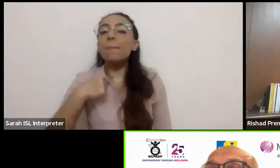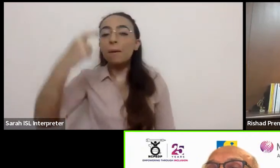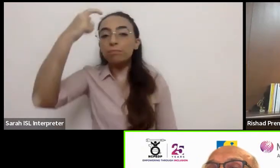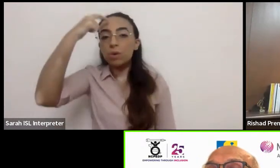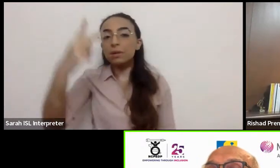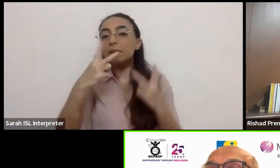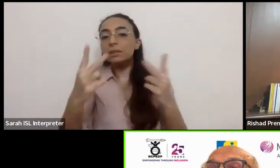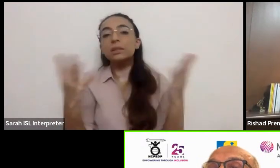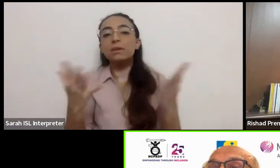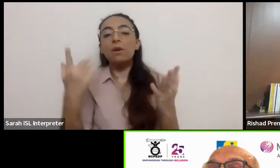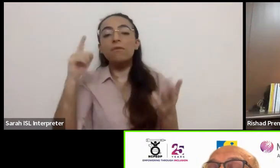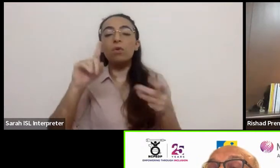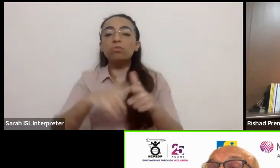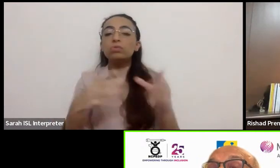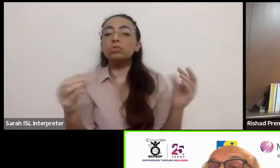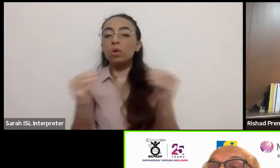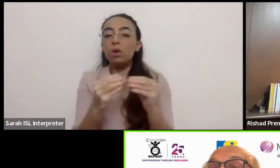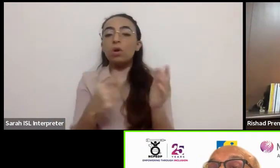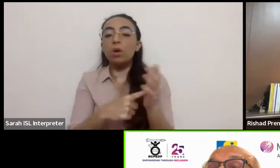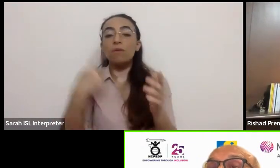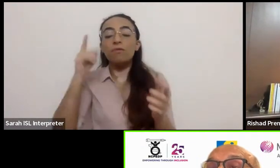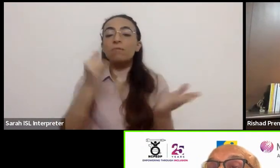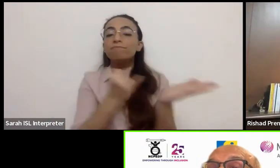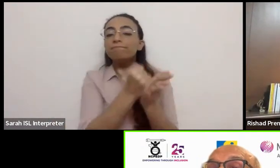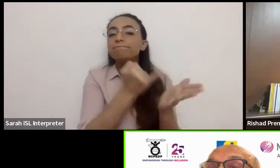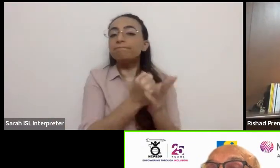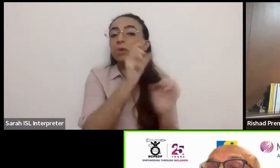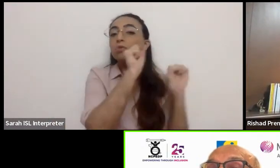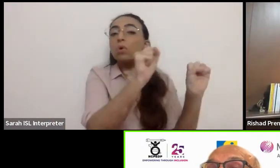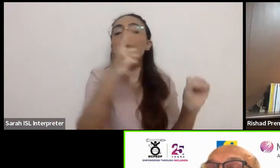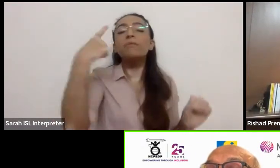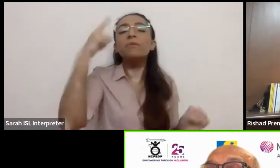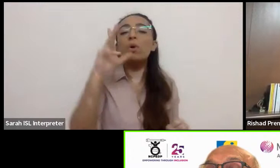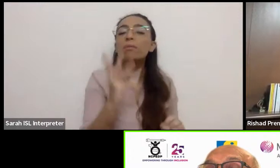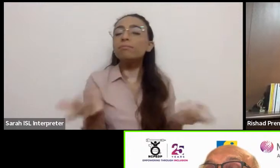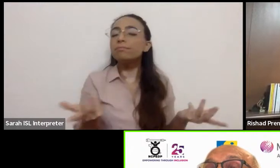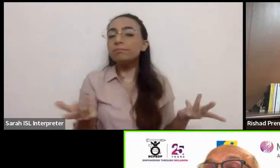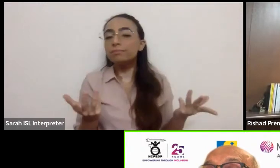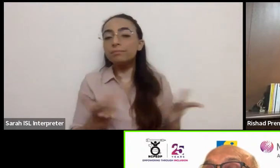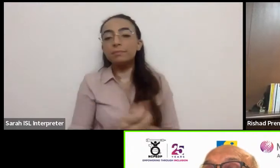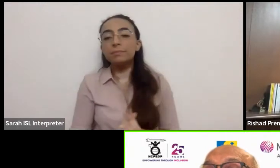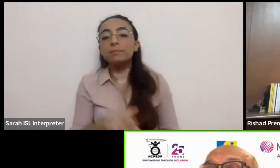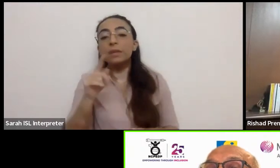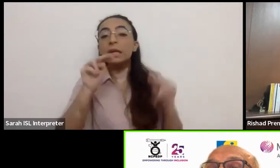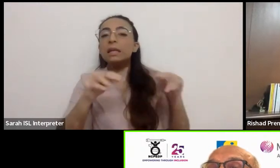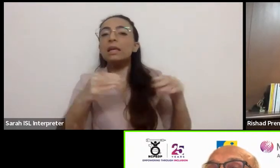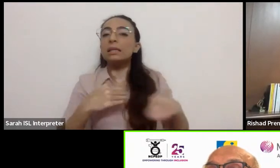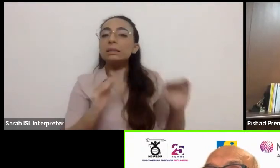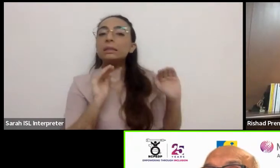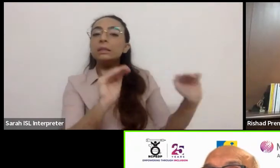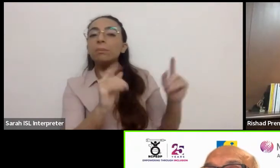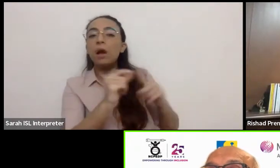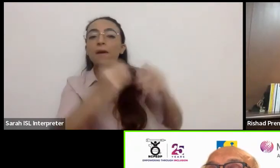in employment is particularly from the rural areas, that they still need support physically when they are at home,